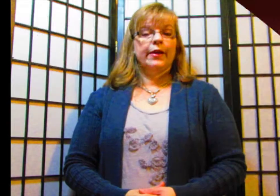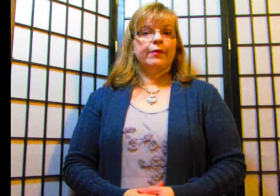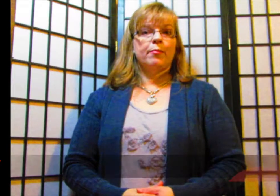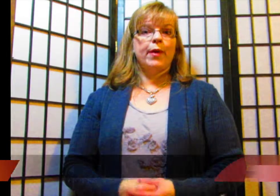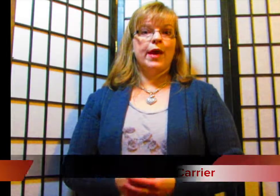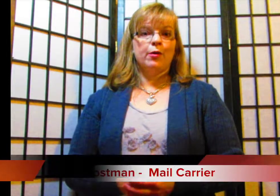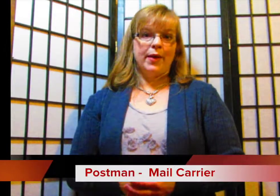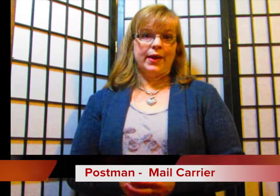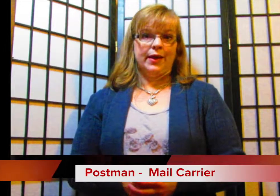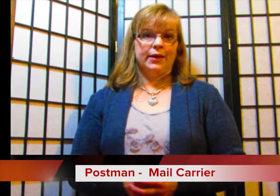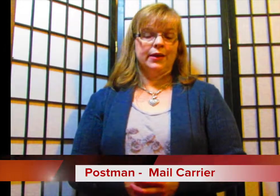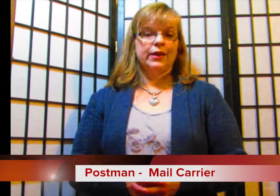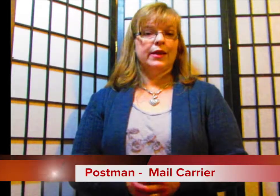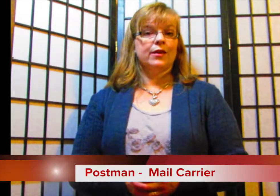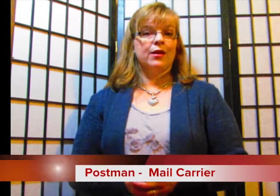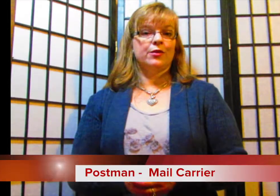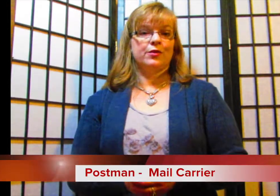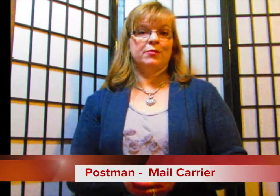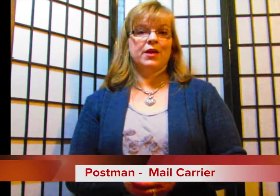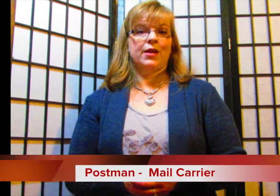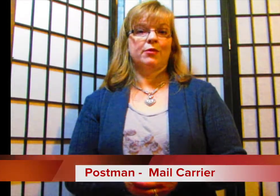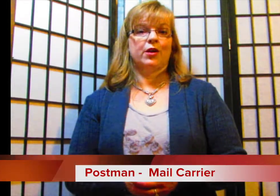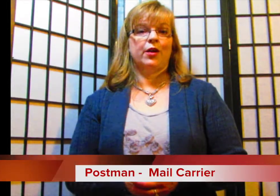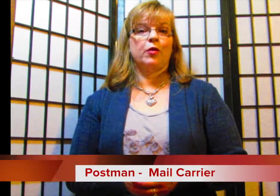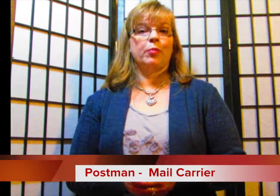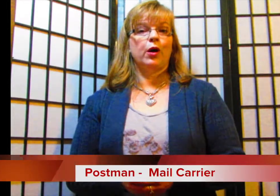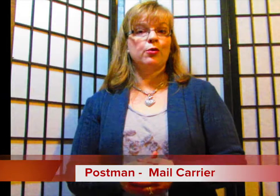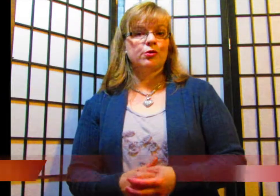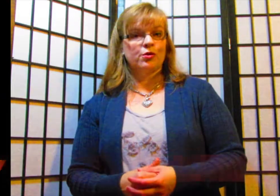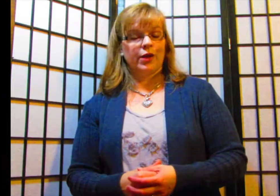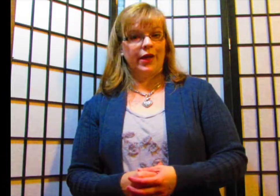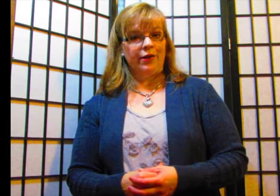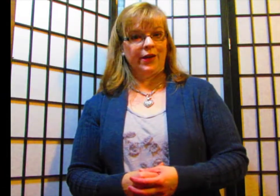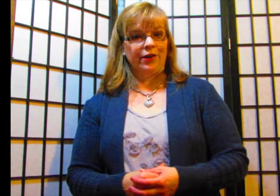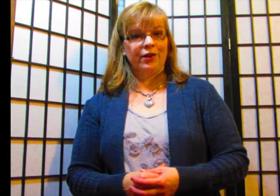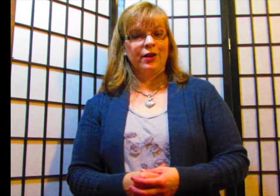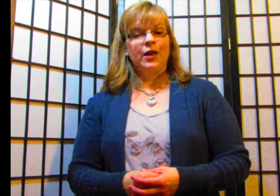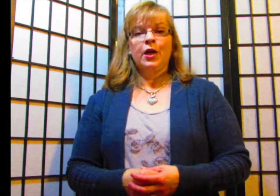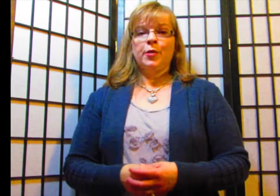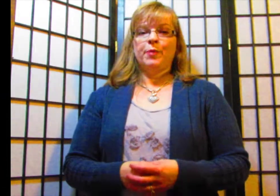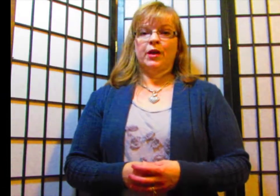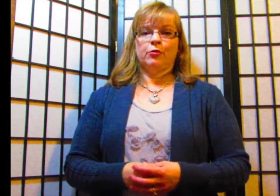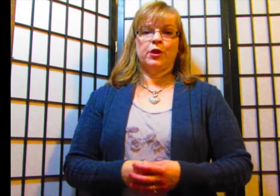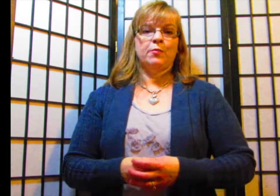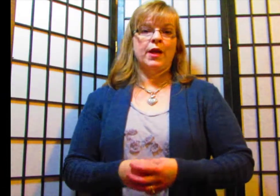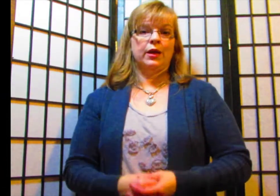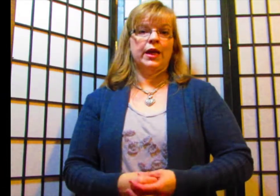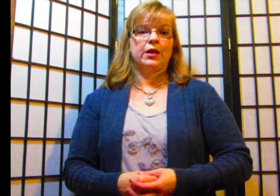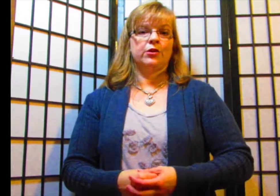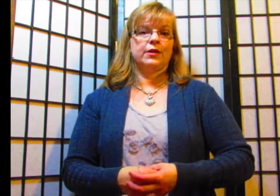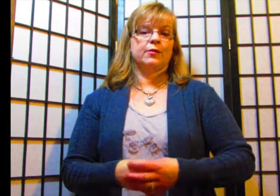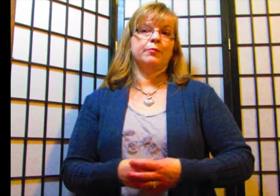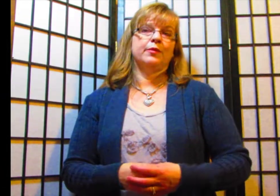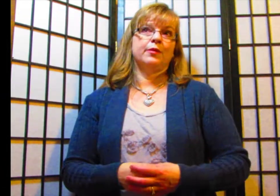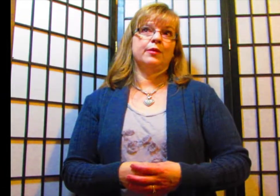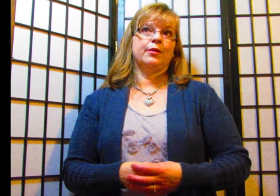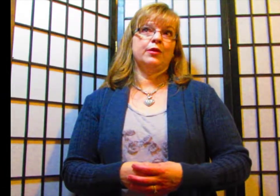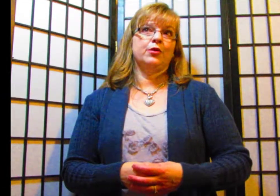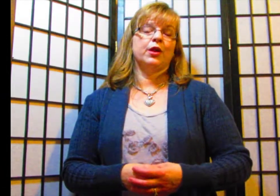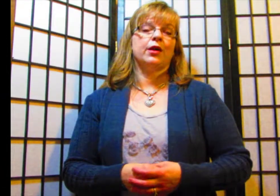The mailman is also sometimes called the postal carrier, because when you mail letters, you can also